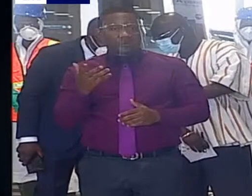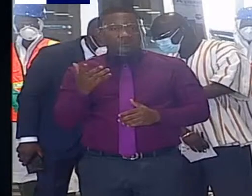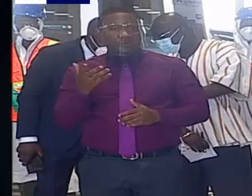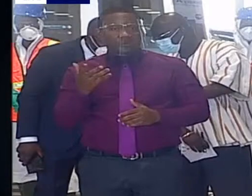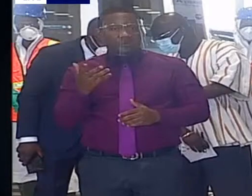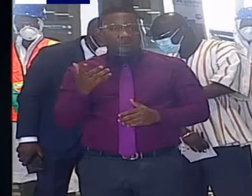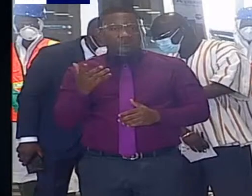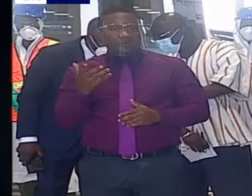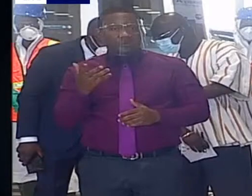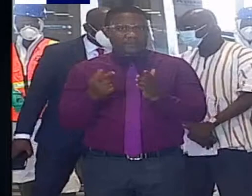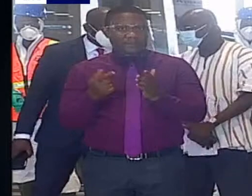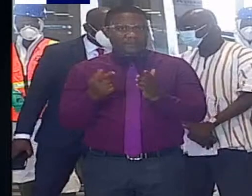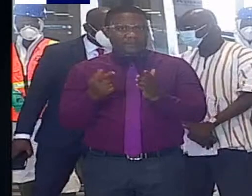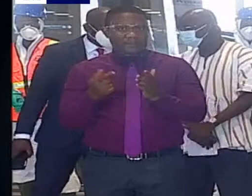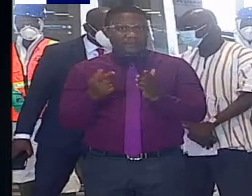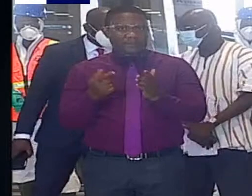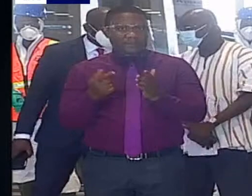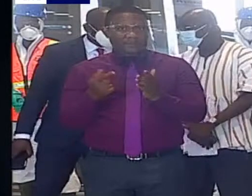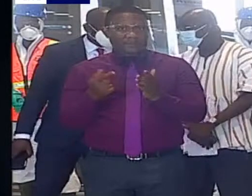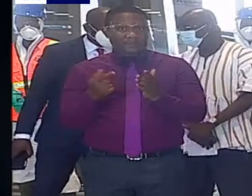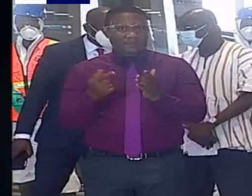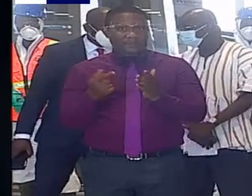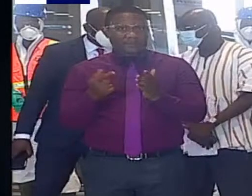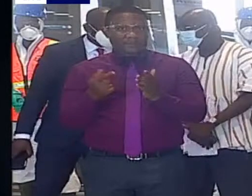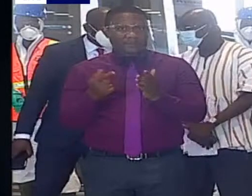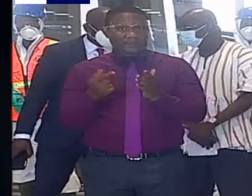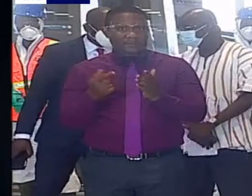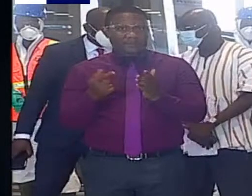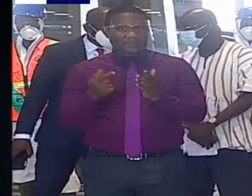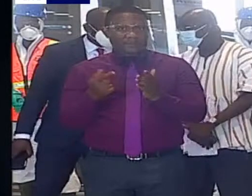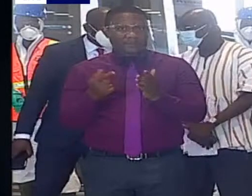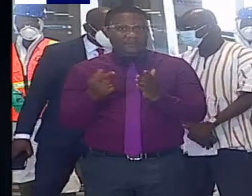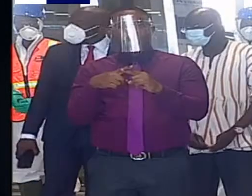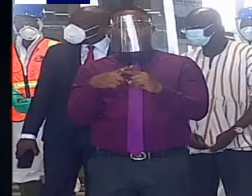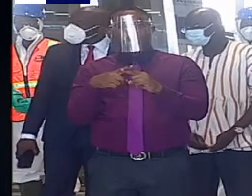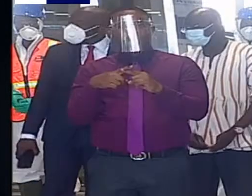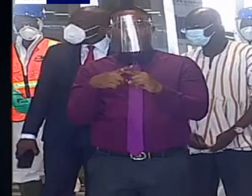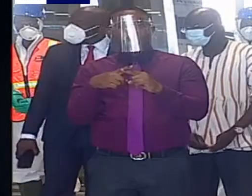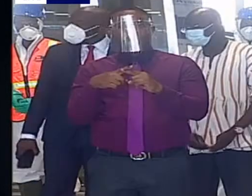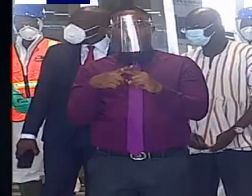So 140 times 60 minutes.